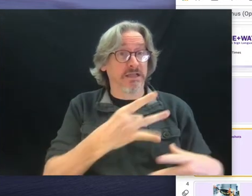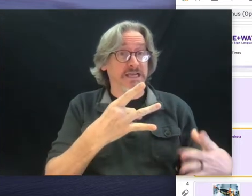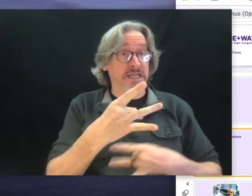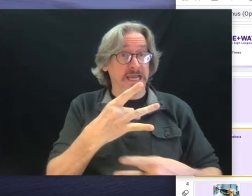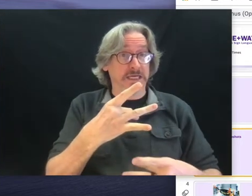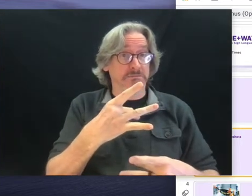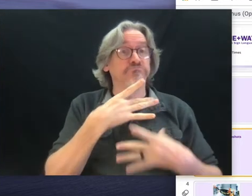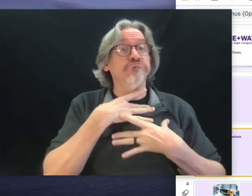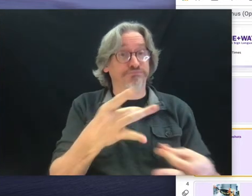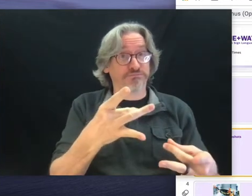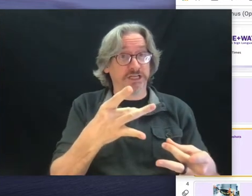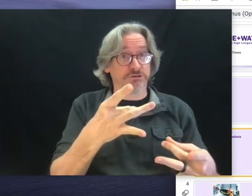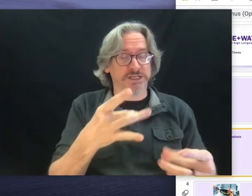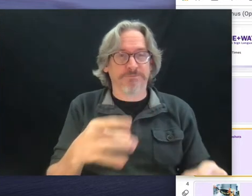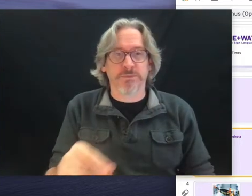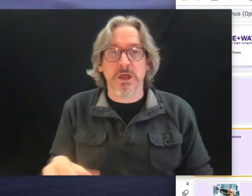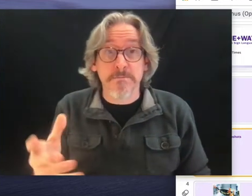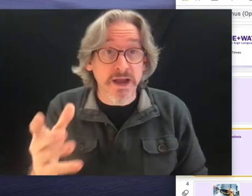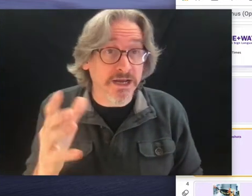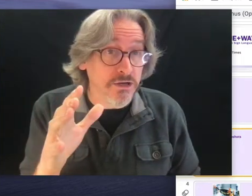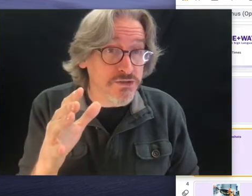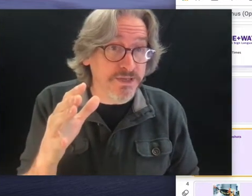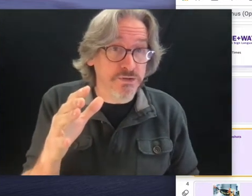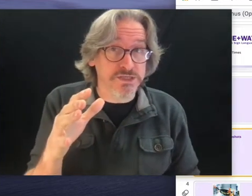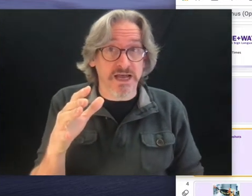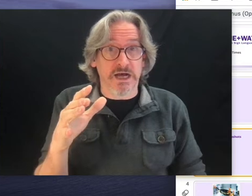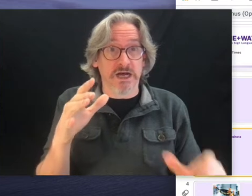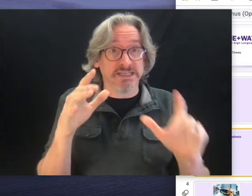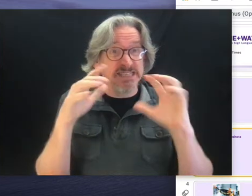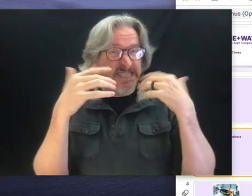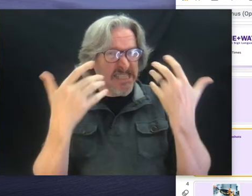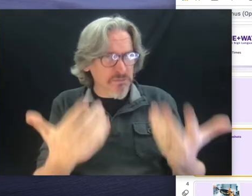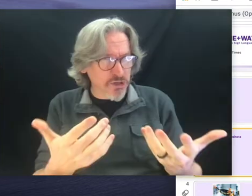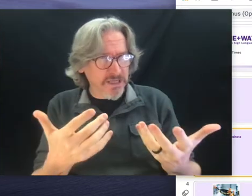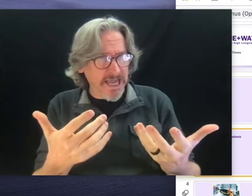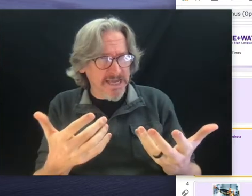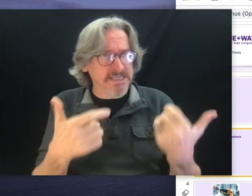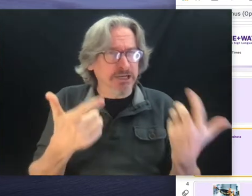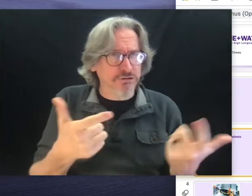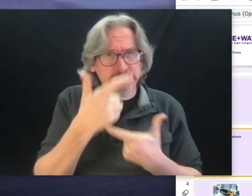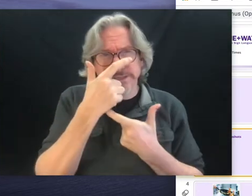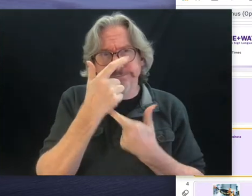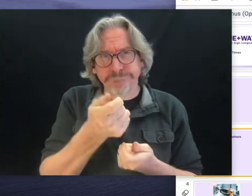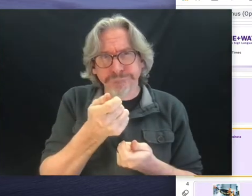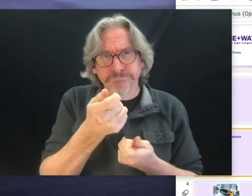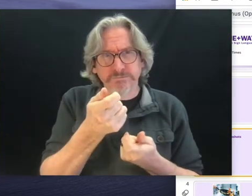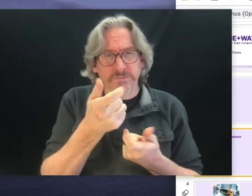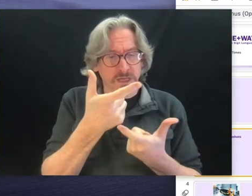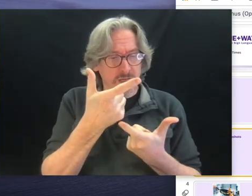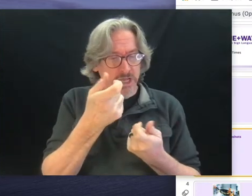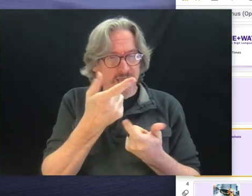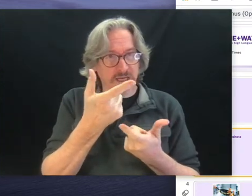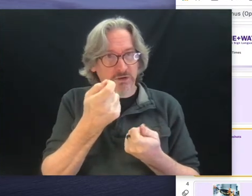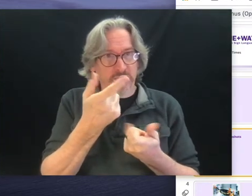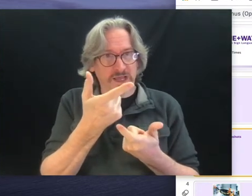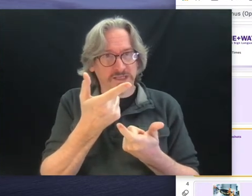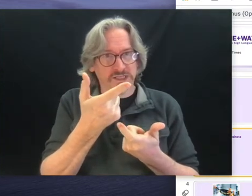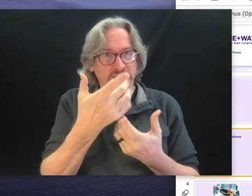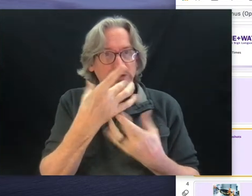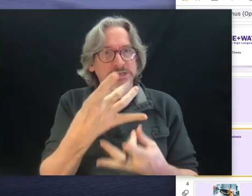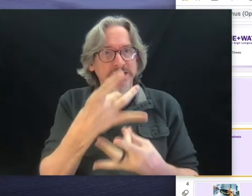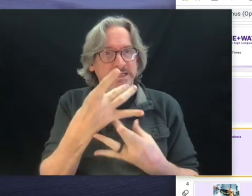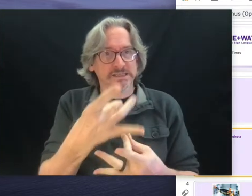like. Interesting. But it can also be used similarly as interests. And